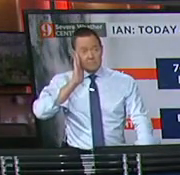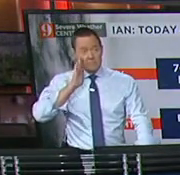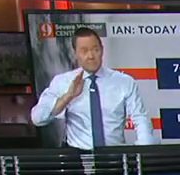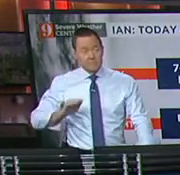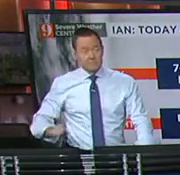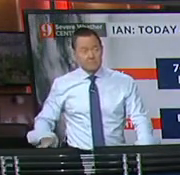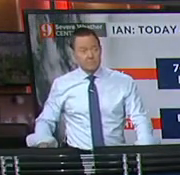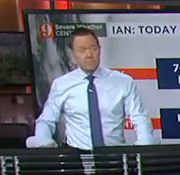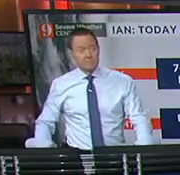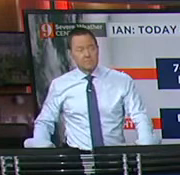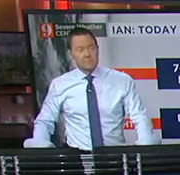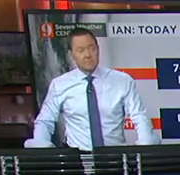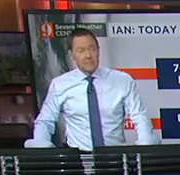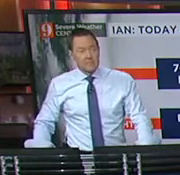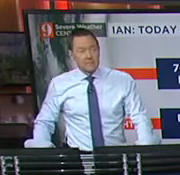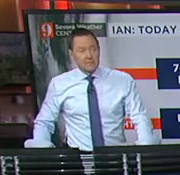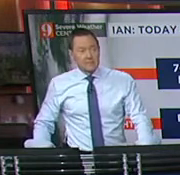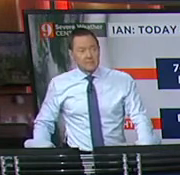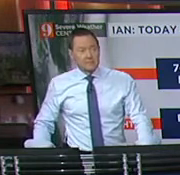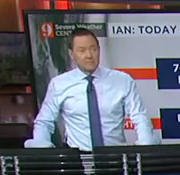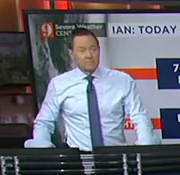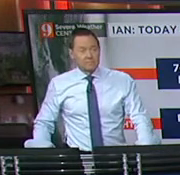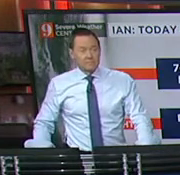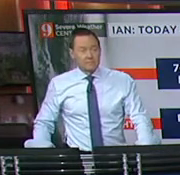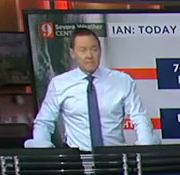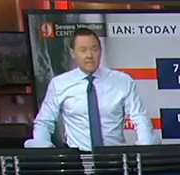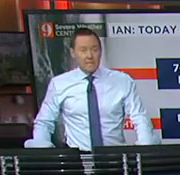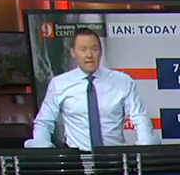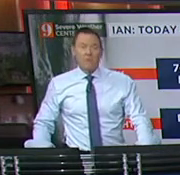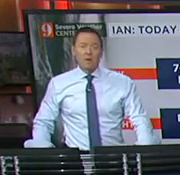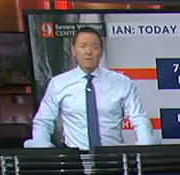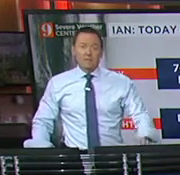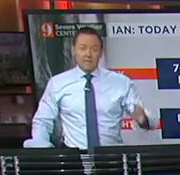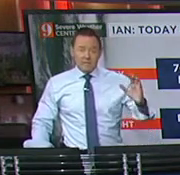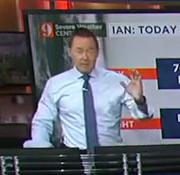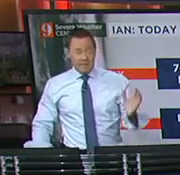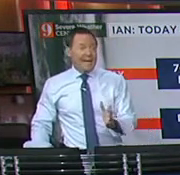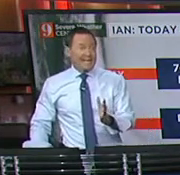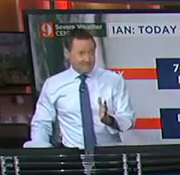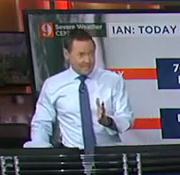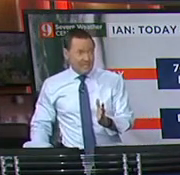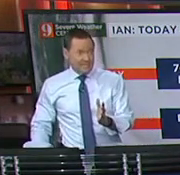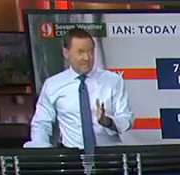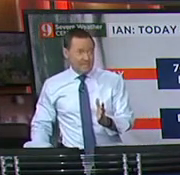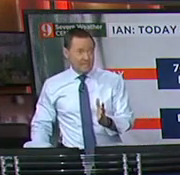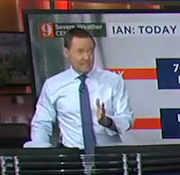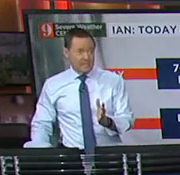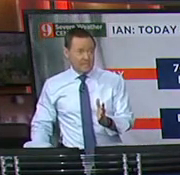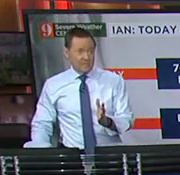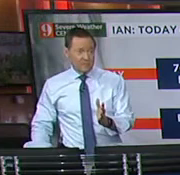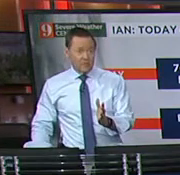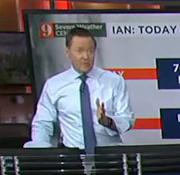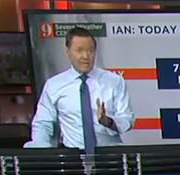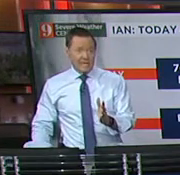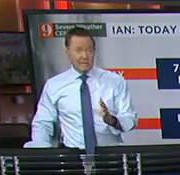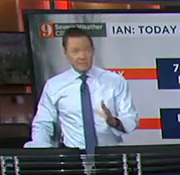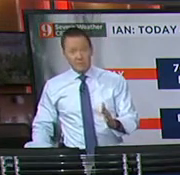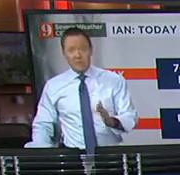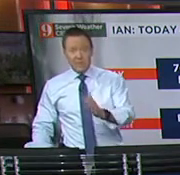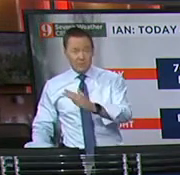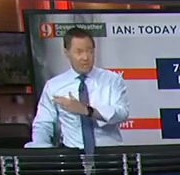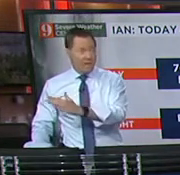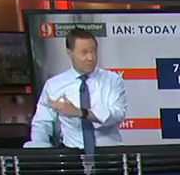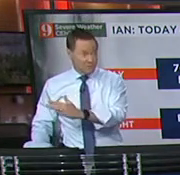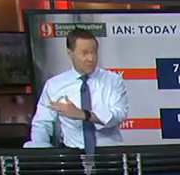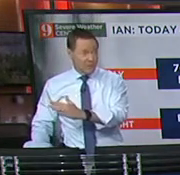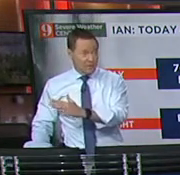any people really thought was going to be this long lasting with the wind. Now we're on the back side of this particular storm, and the